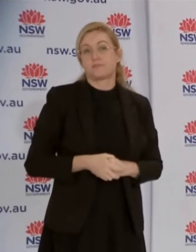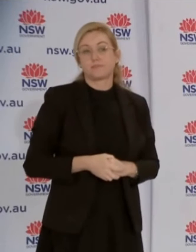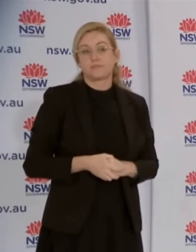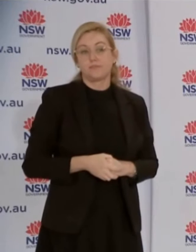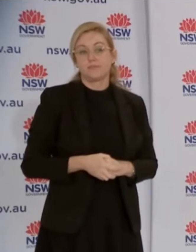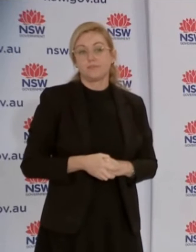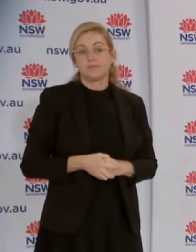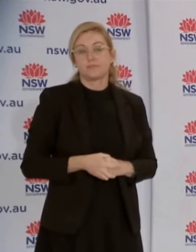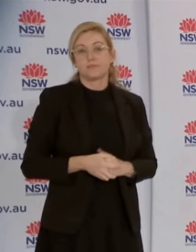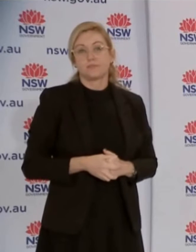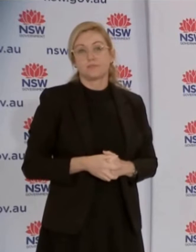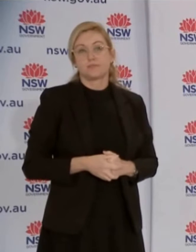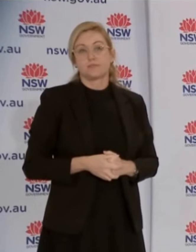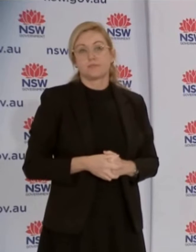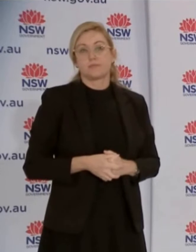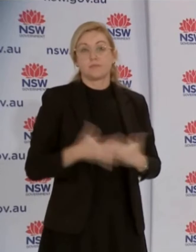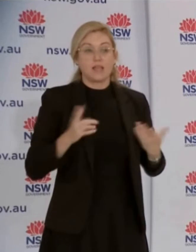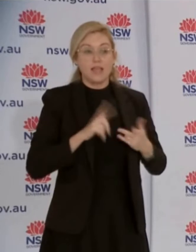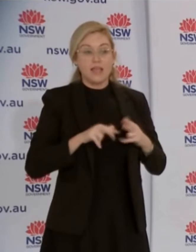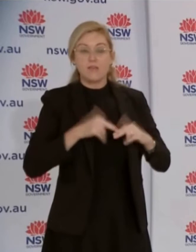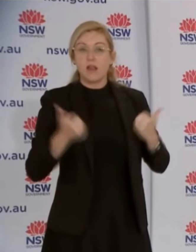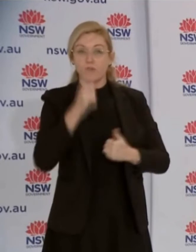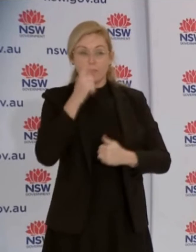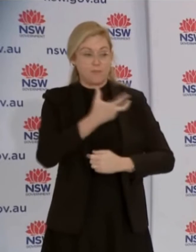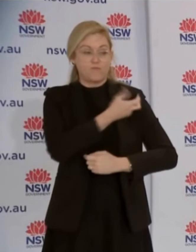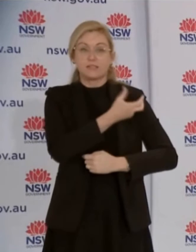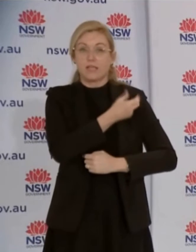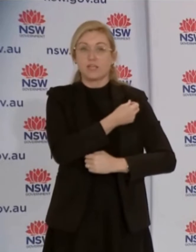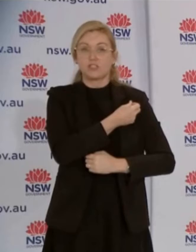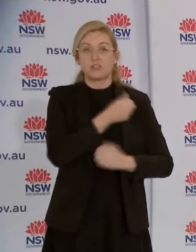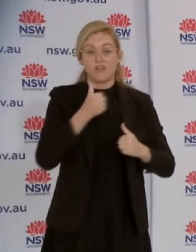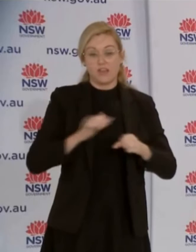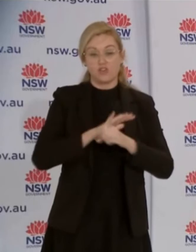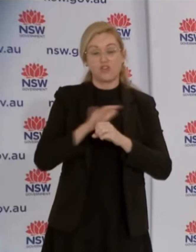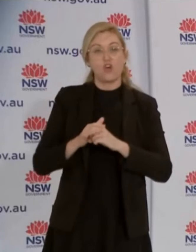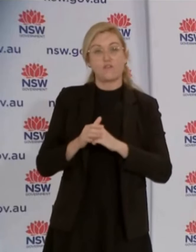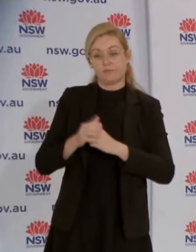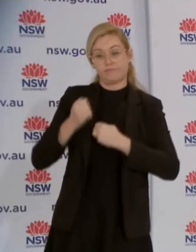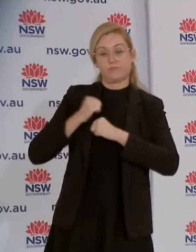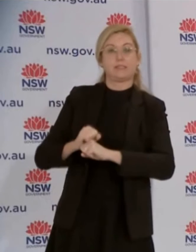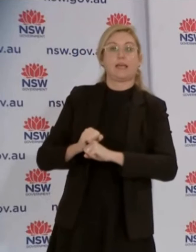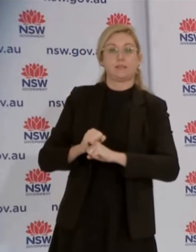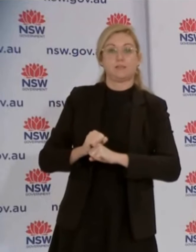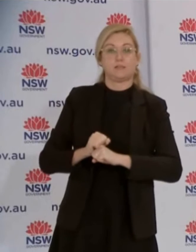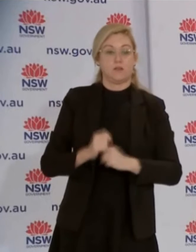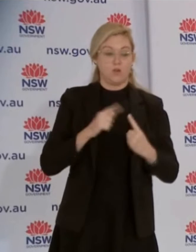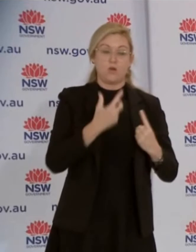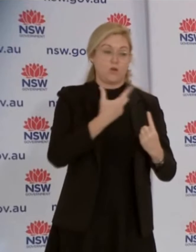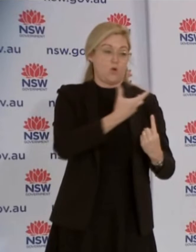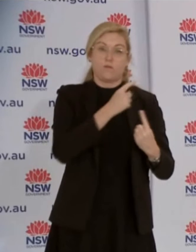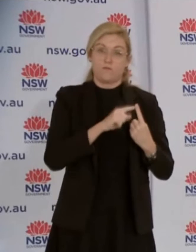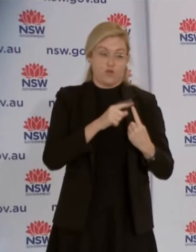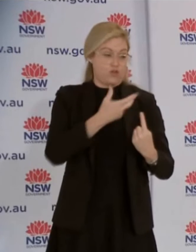risk of getting COVID and spreading COVID vastly decreases. And we know from one shot you get protection, double dose you get extra protection, but when you